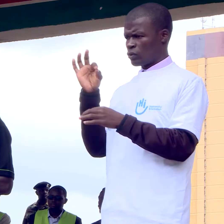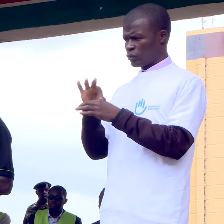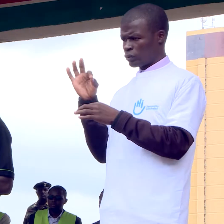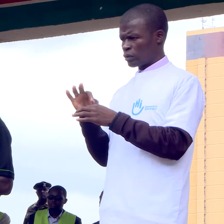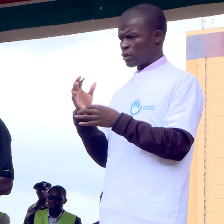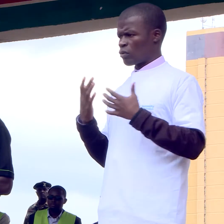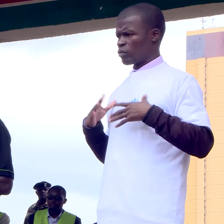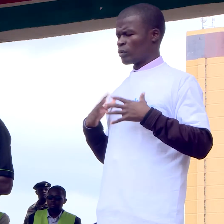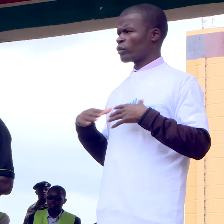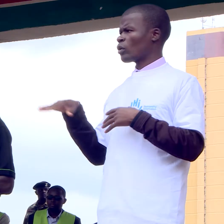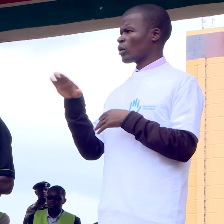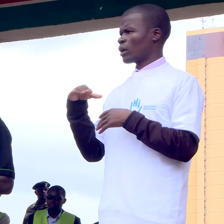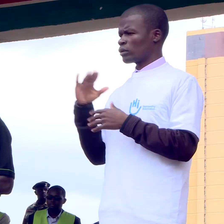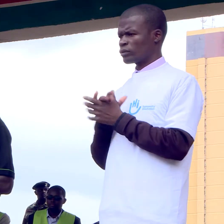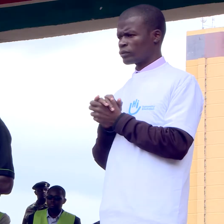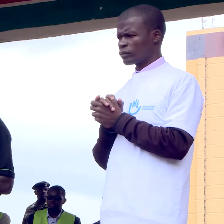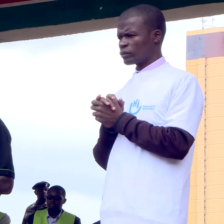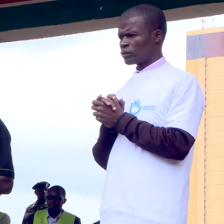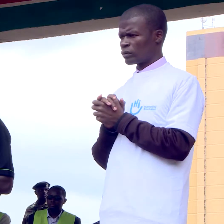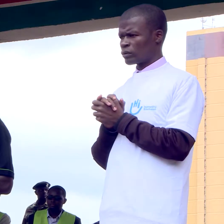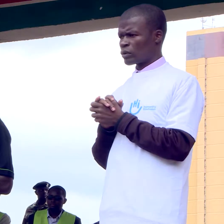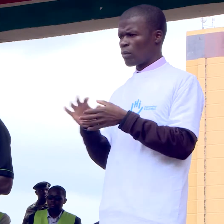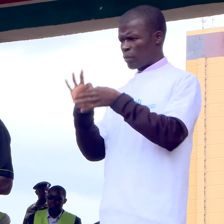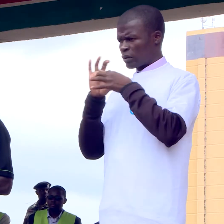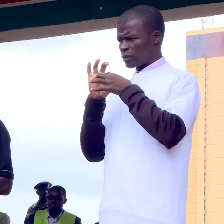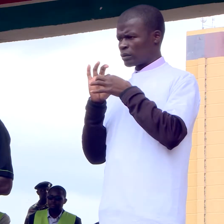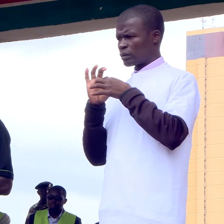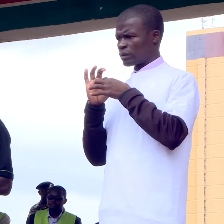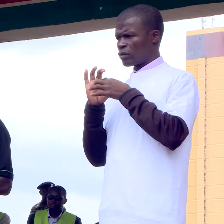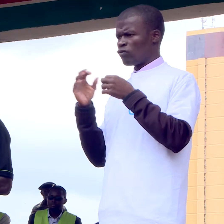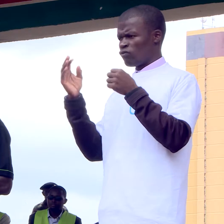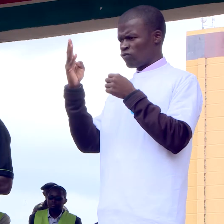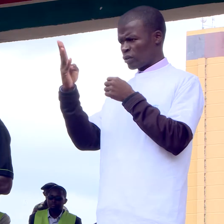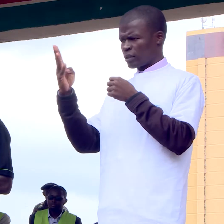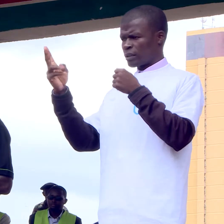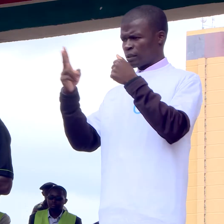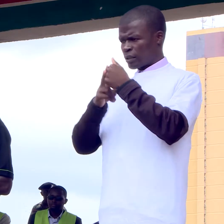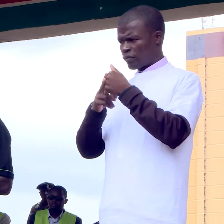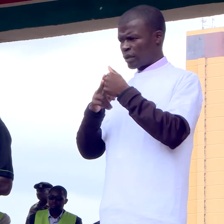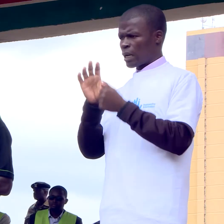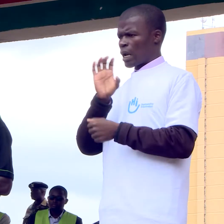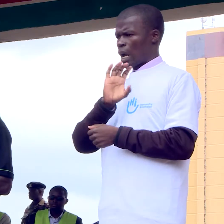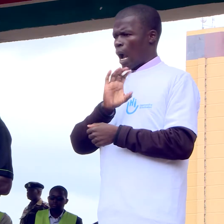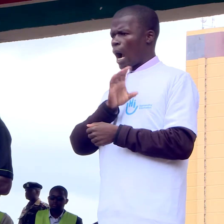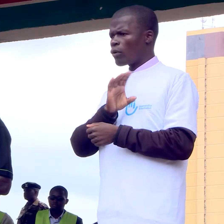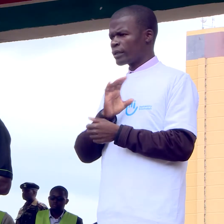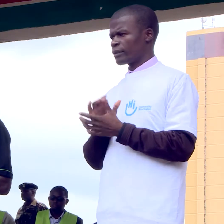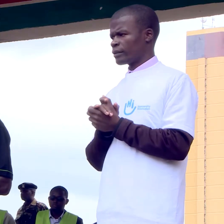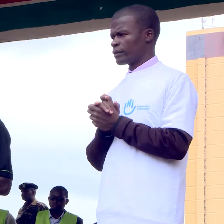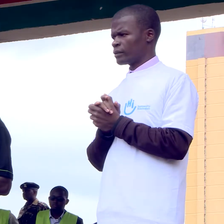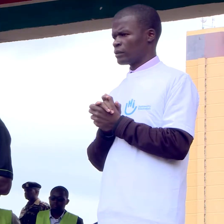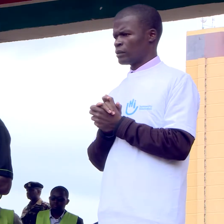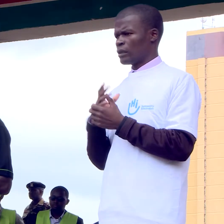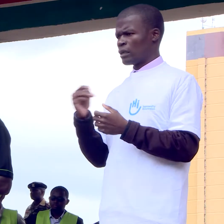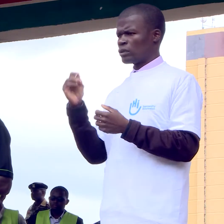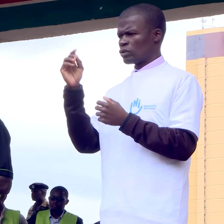public, partners, and stakeholders in all the 47 counties and the 290 constituencies